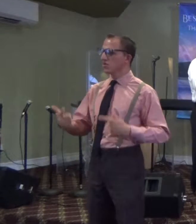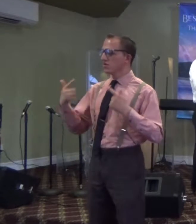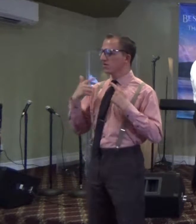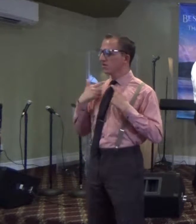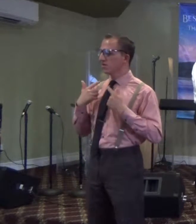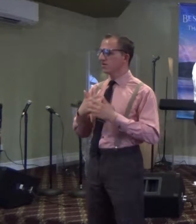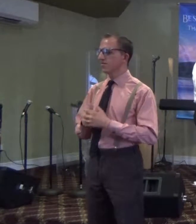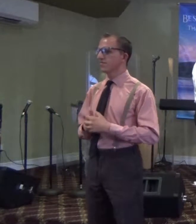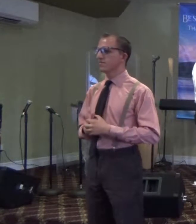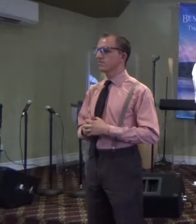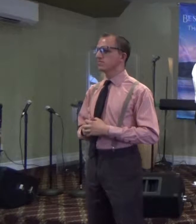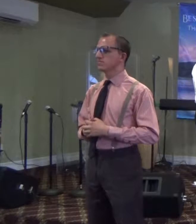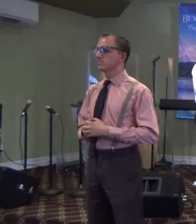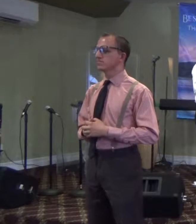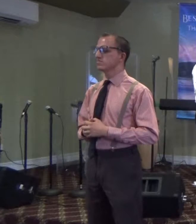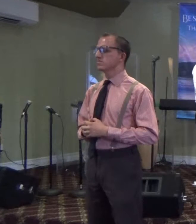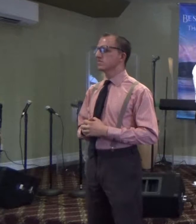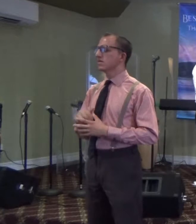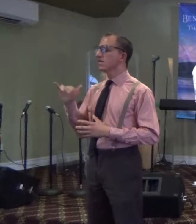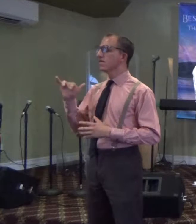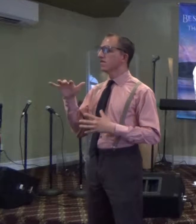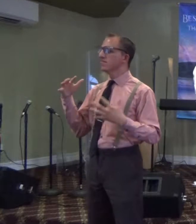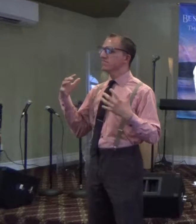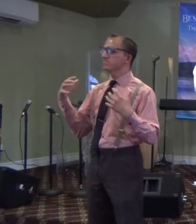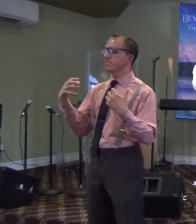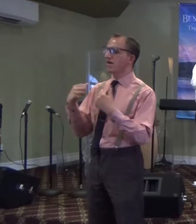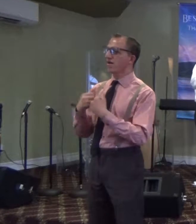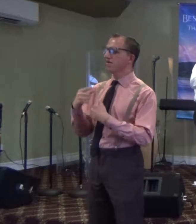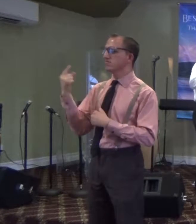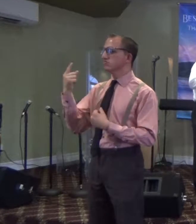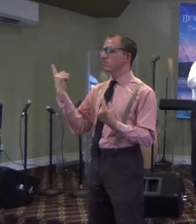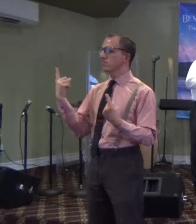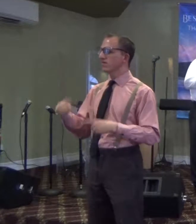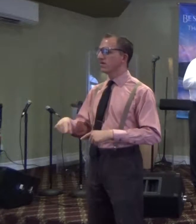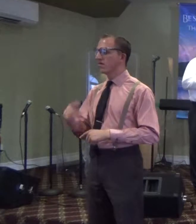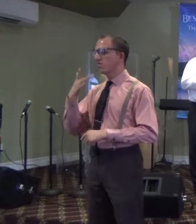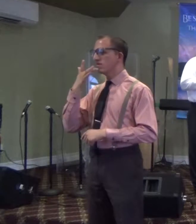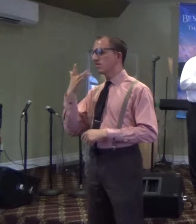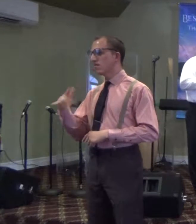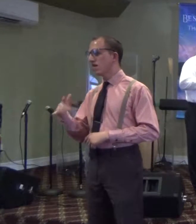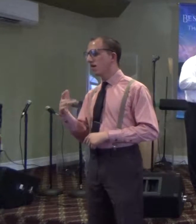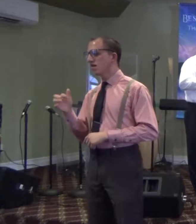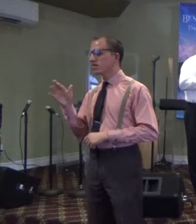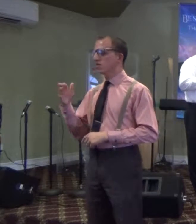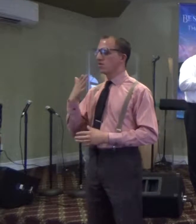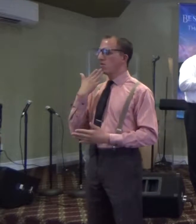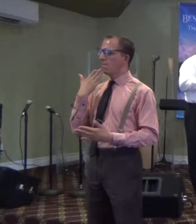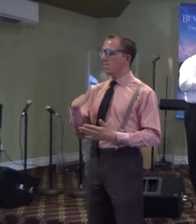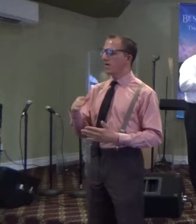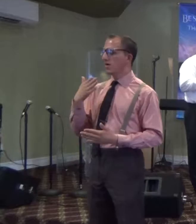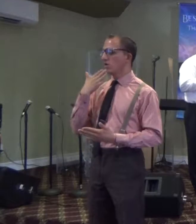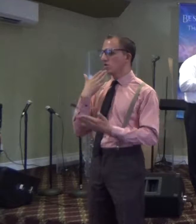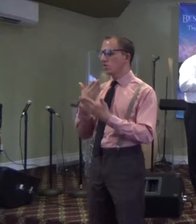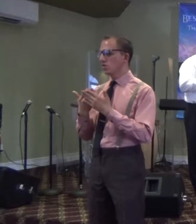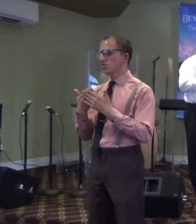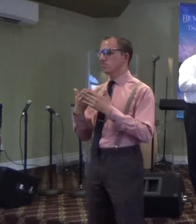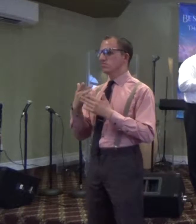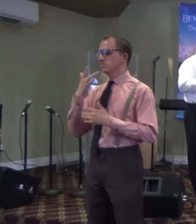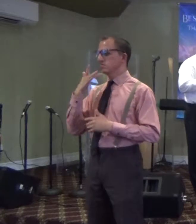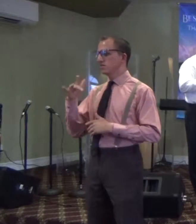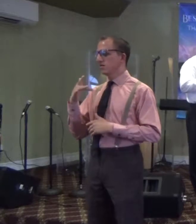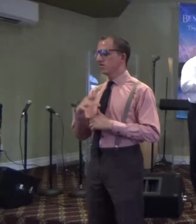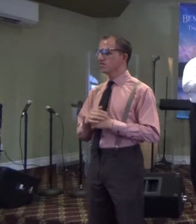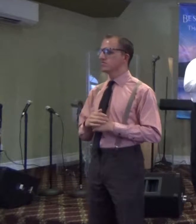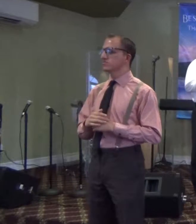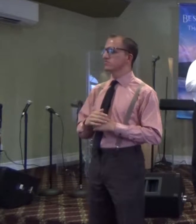interpreting life, como accidentes, just as accidents, resultados de buena o mala suerte. results of good or bad luck. La